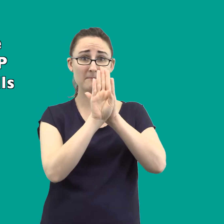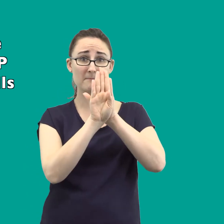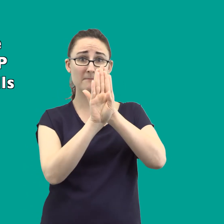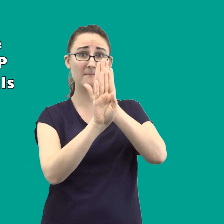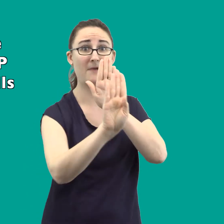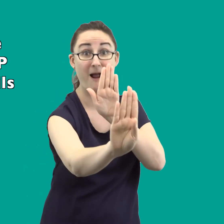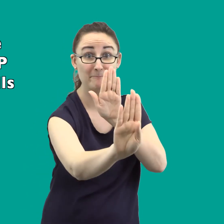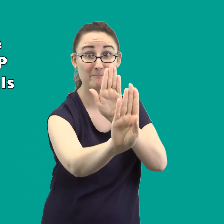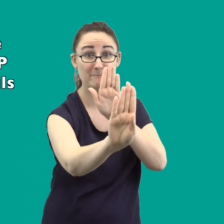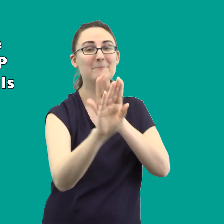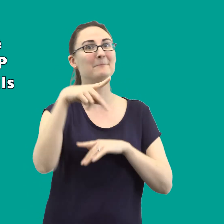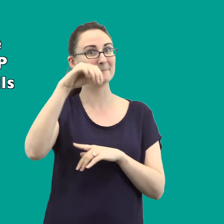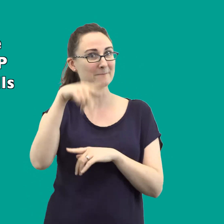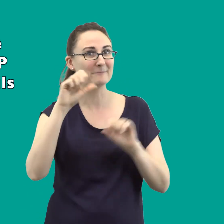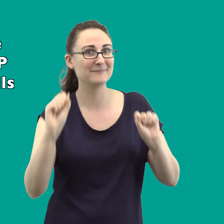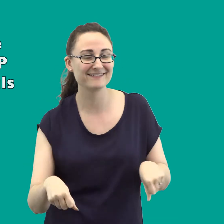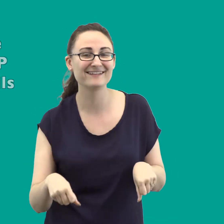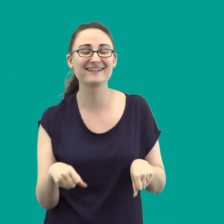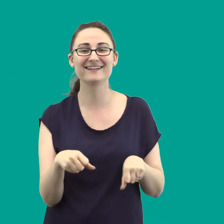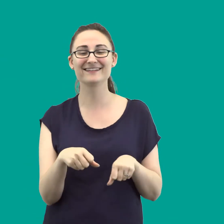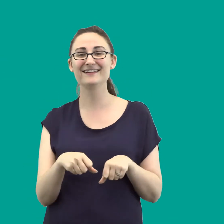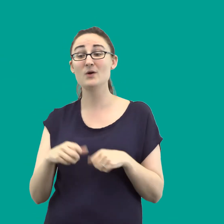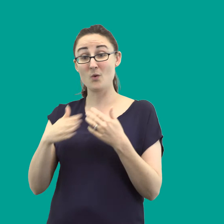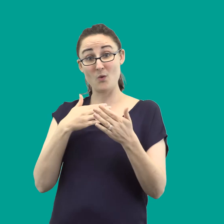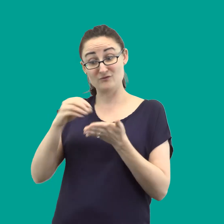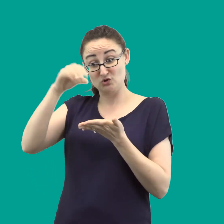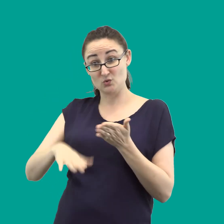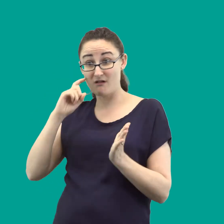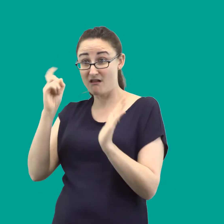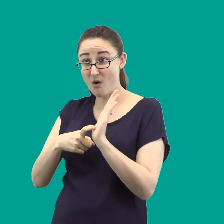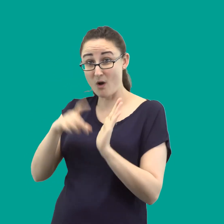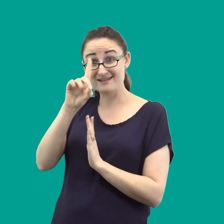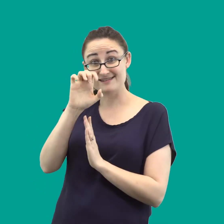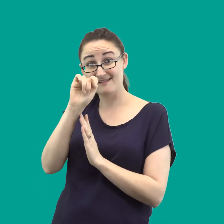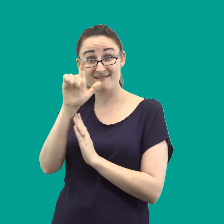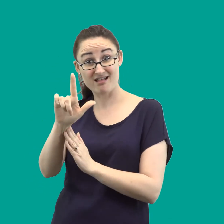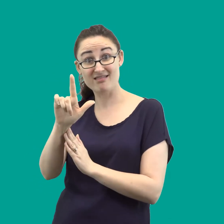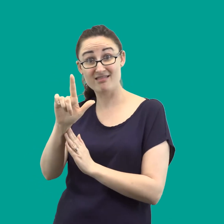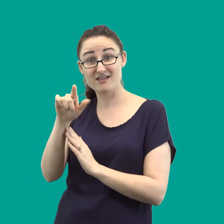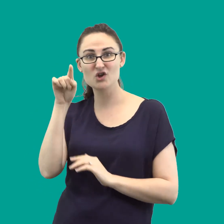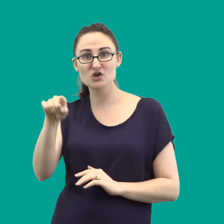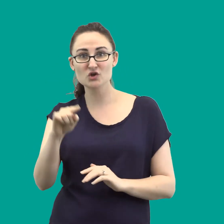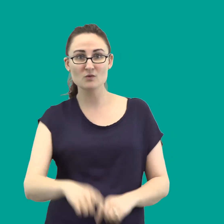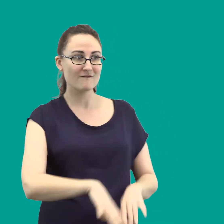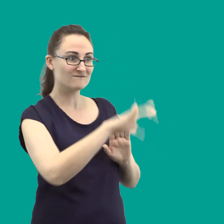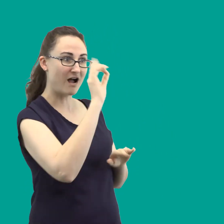the whiteboard over a specific part of the picture and pull it out to make it pop. Whatever details the students notice, you find